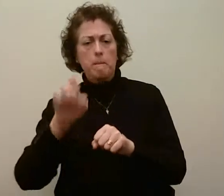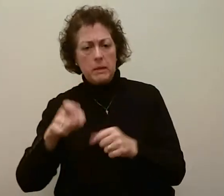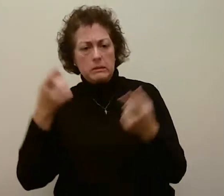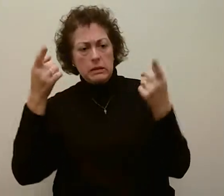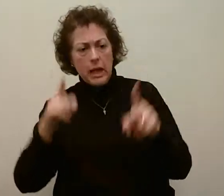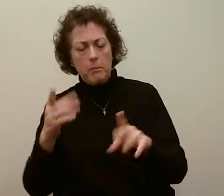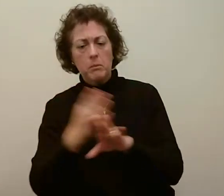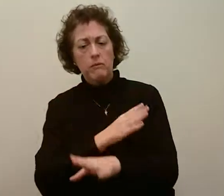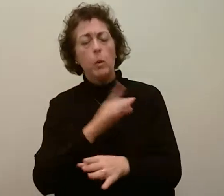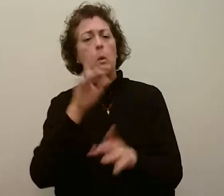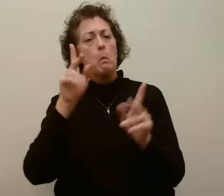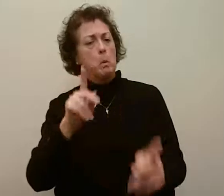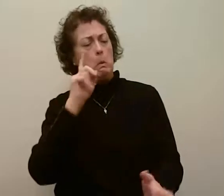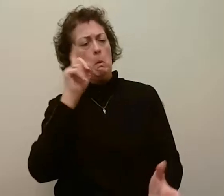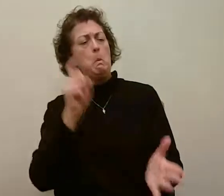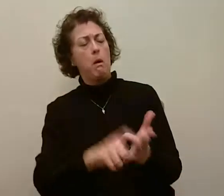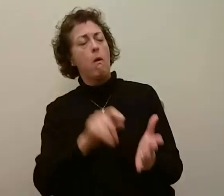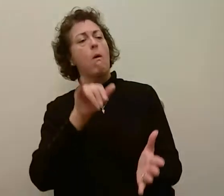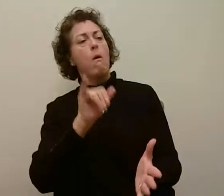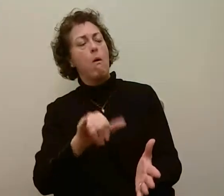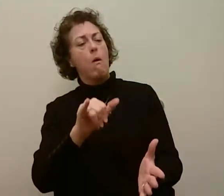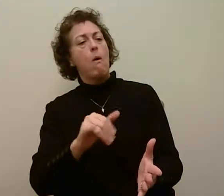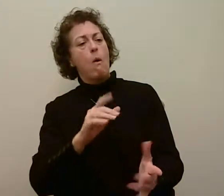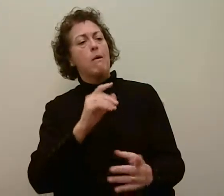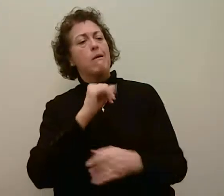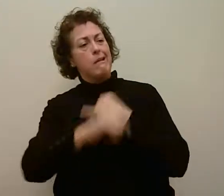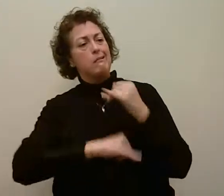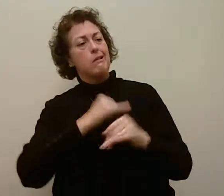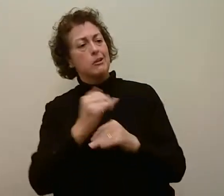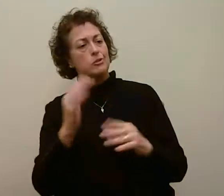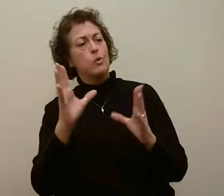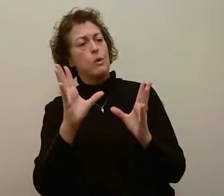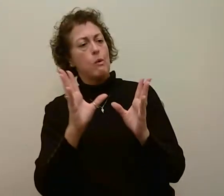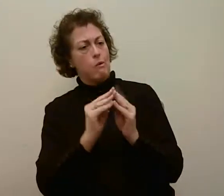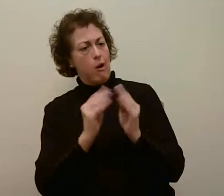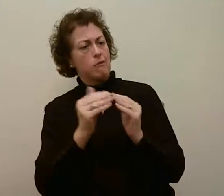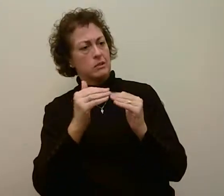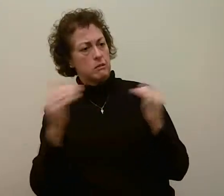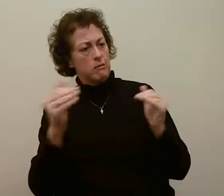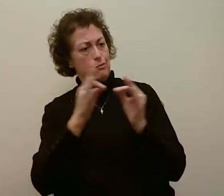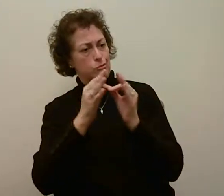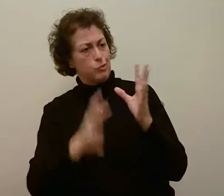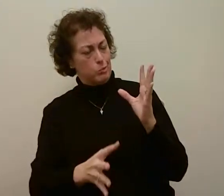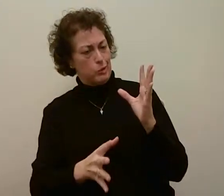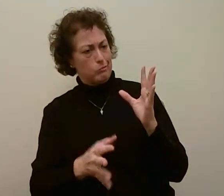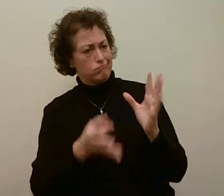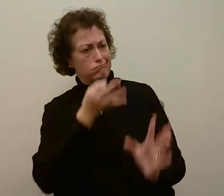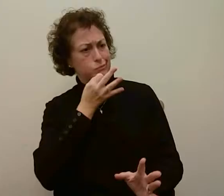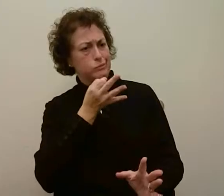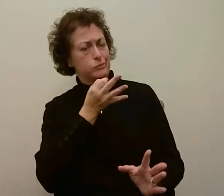interpreting. 6 to 10 years. So give yourself a little breathing room here. It takes